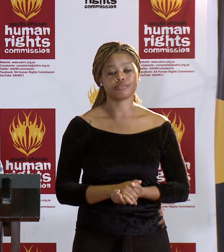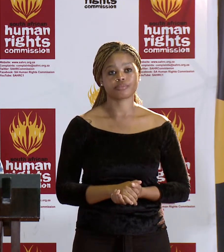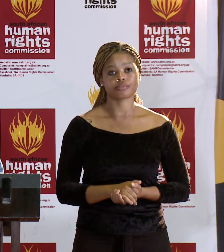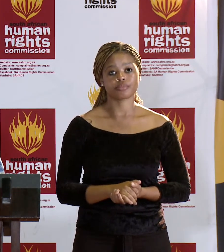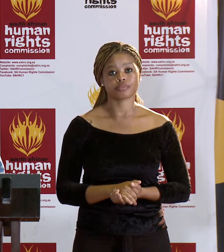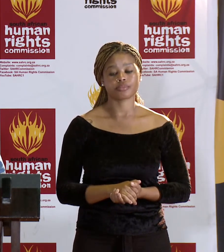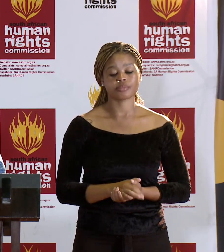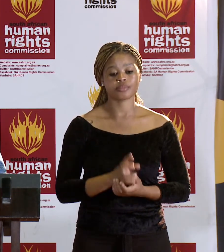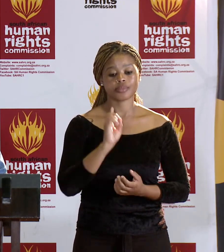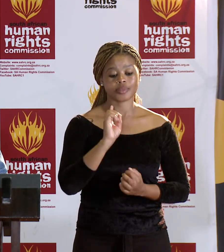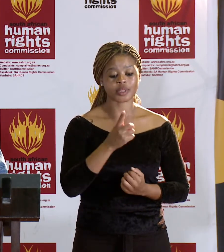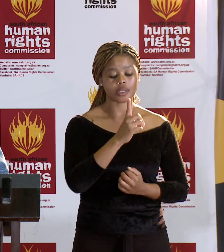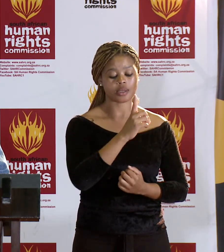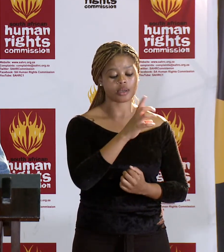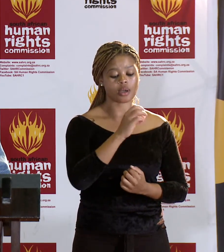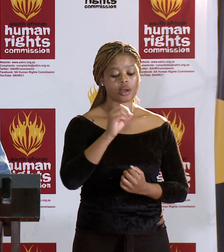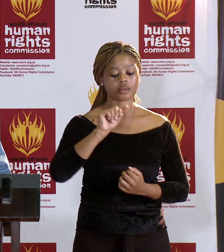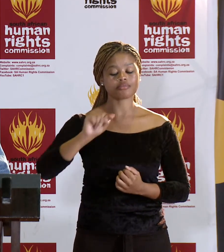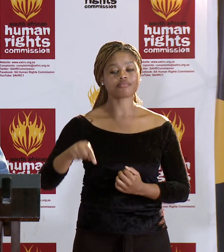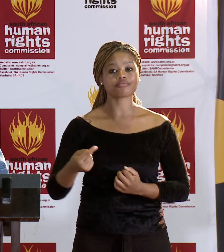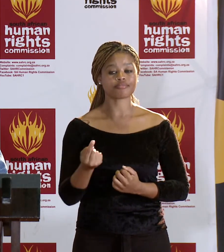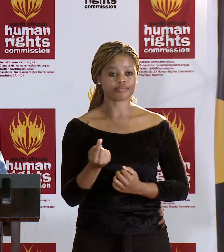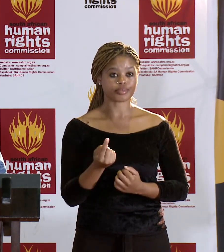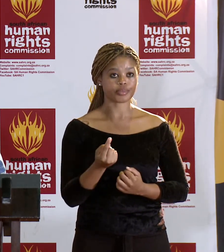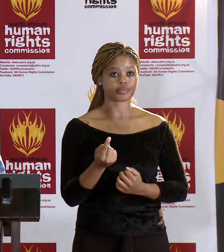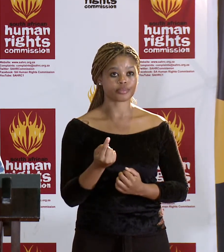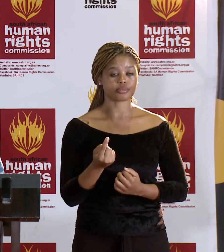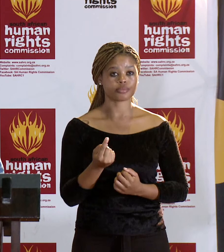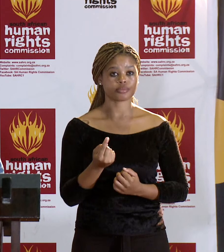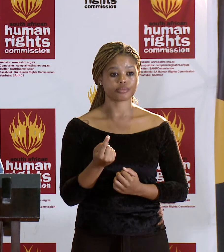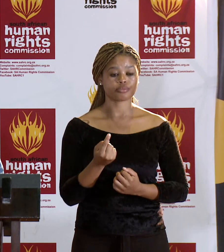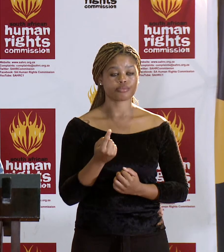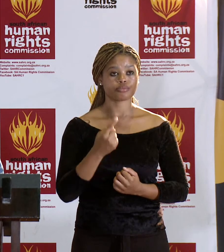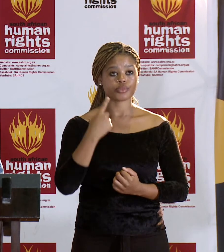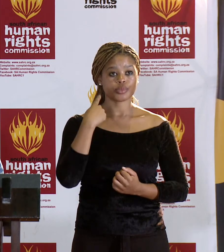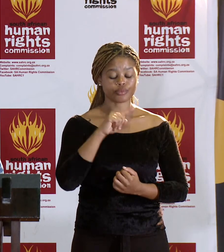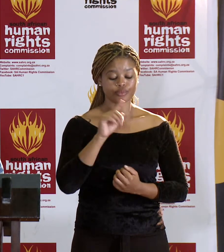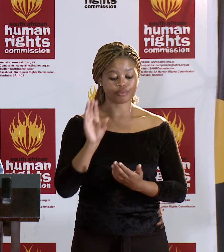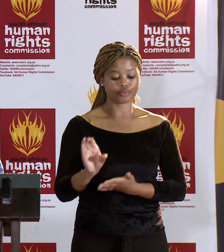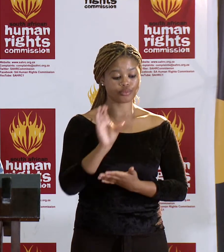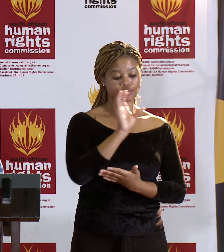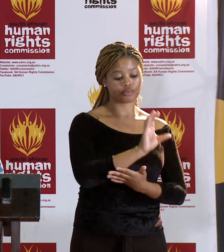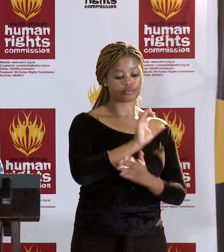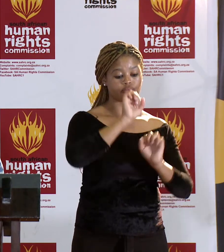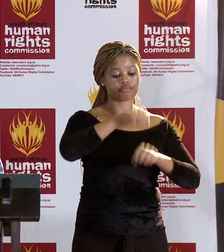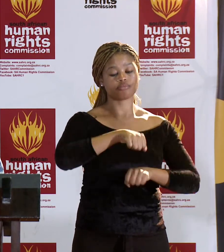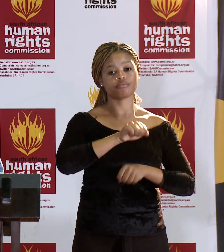He's going to pay 100,000 rand as part of the settlement agreement.